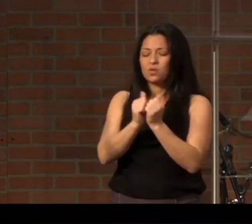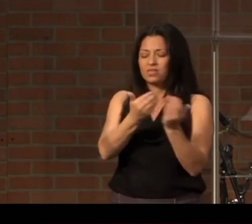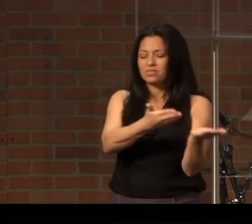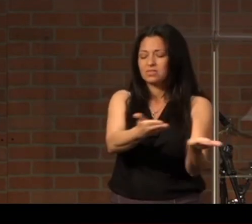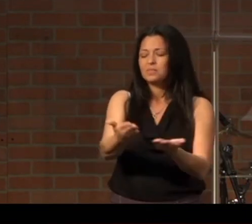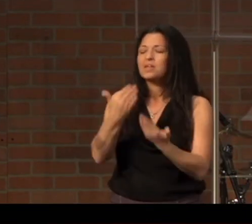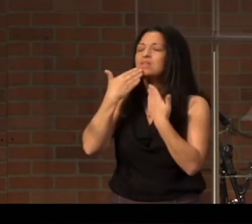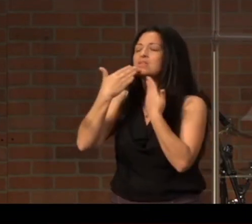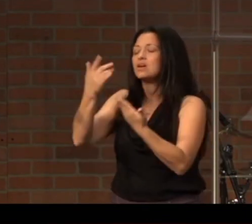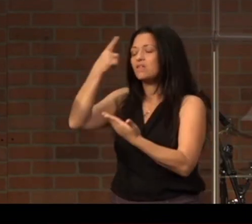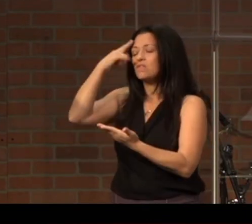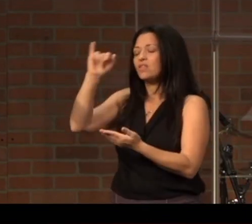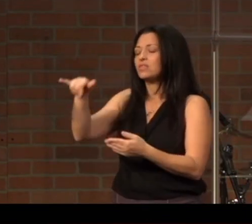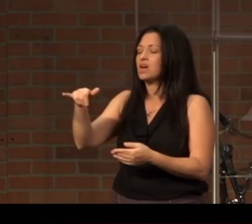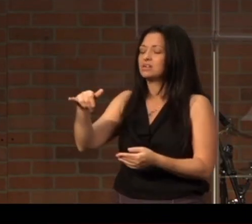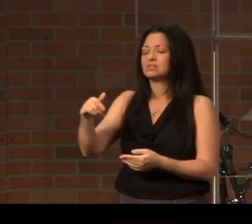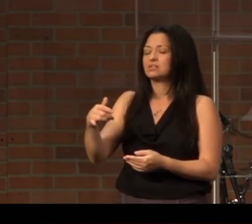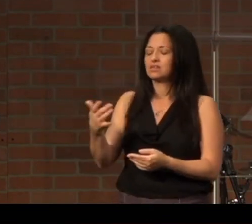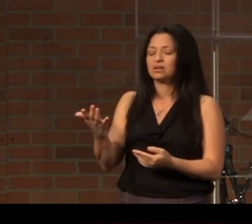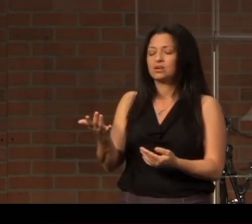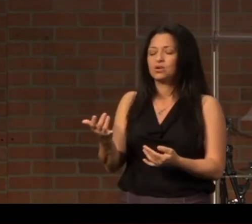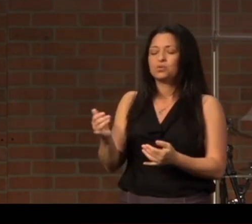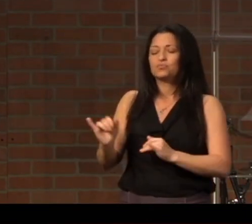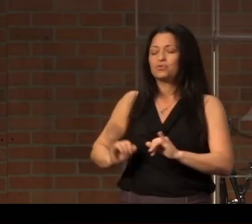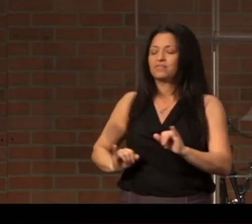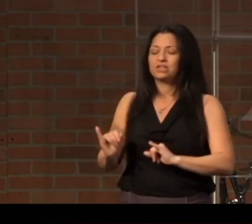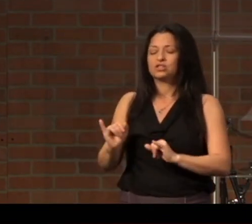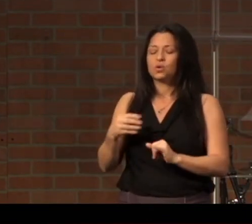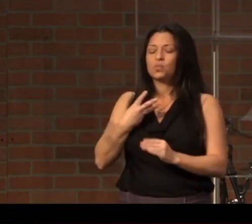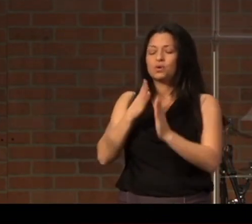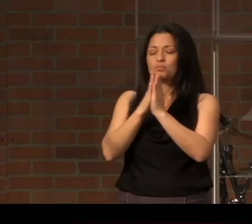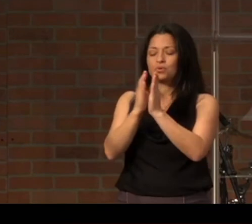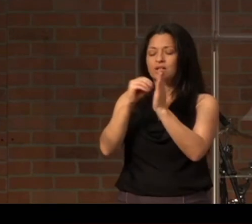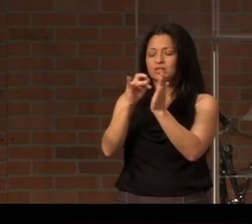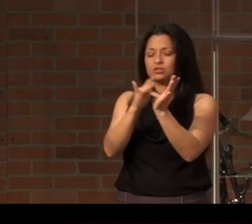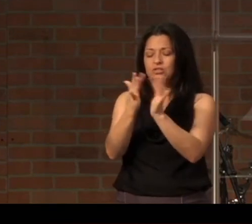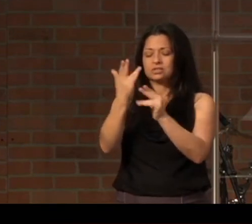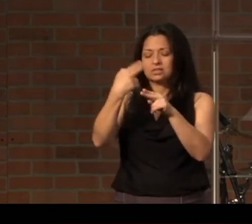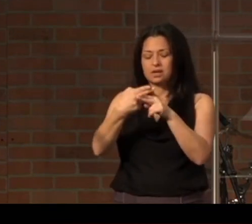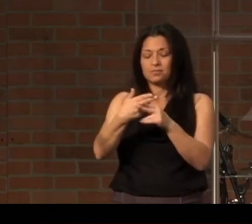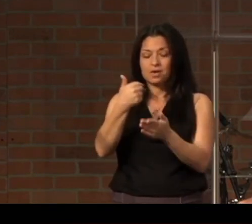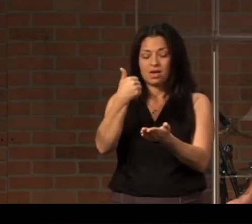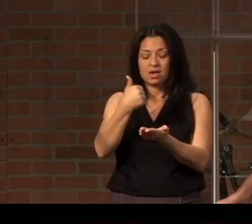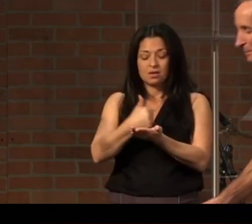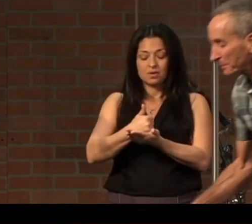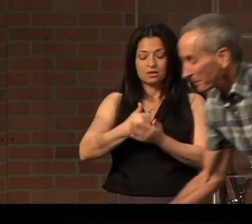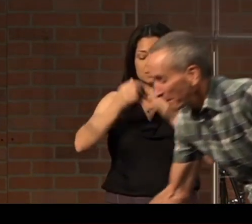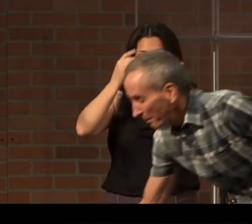privilege. We pray this in Jesus' name. Amen.